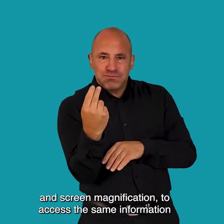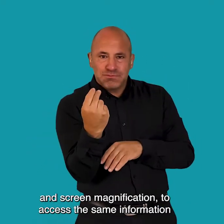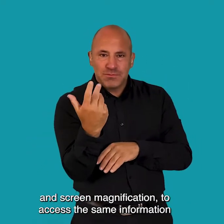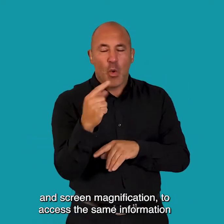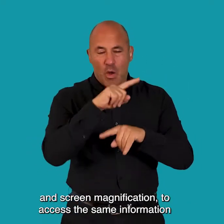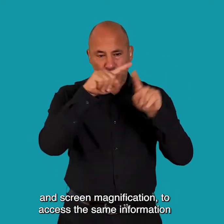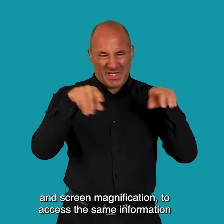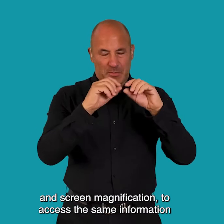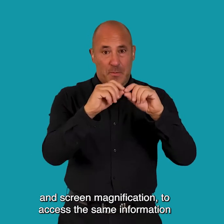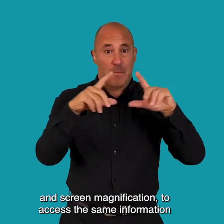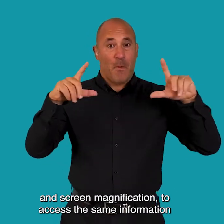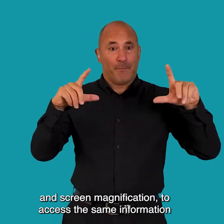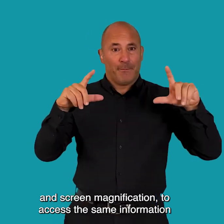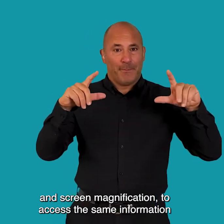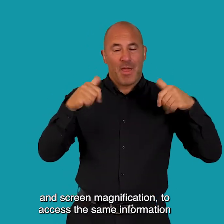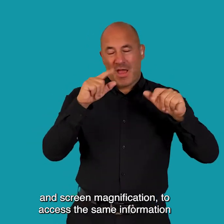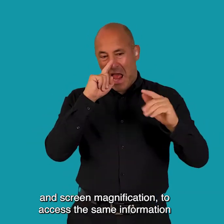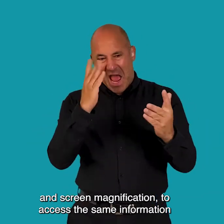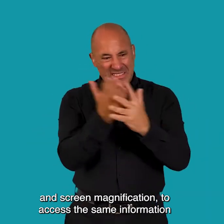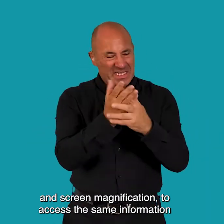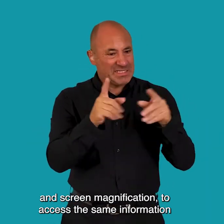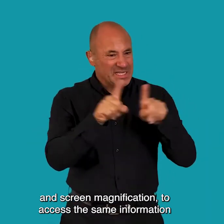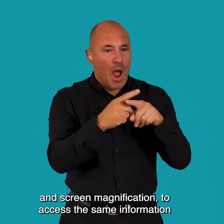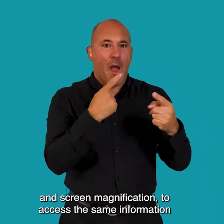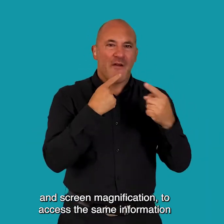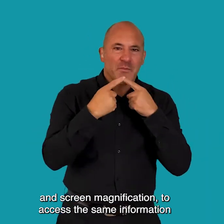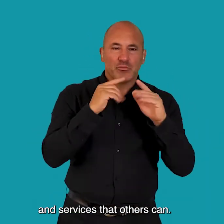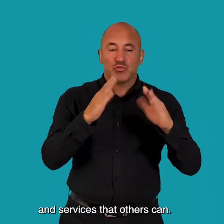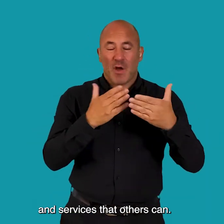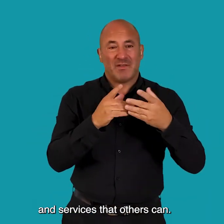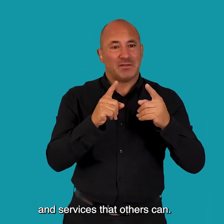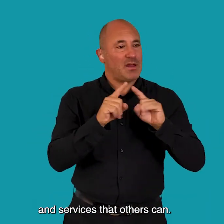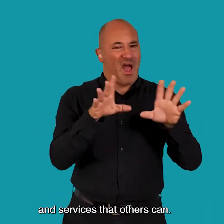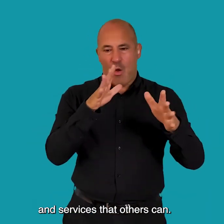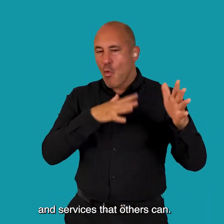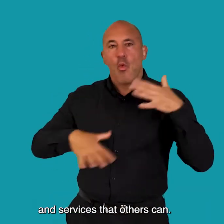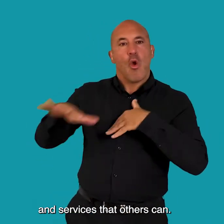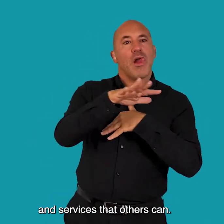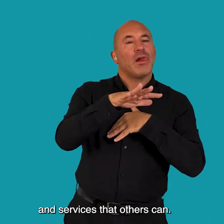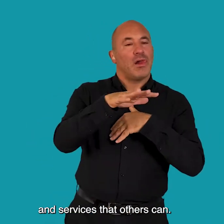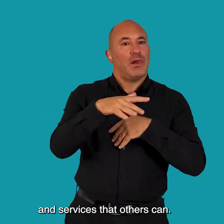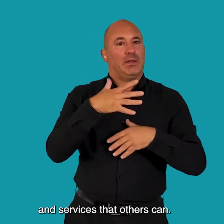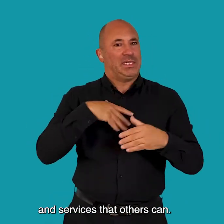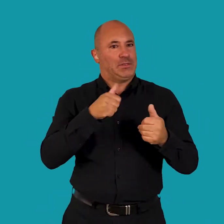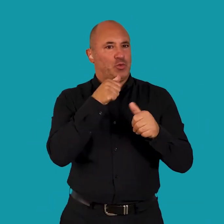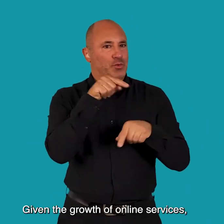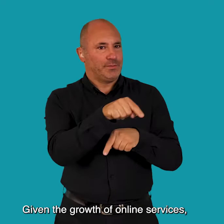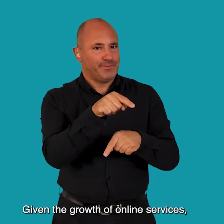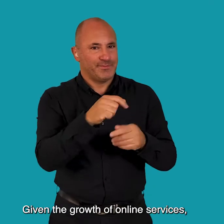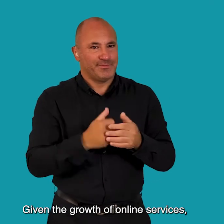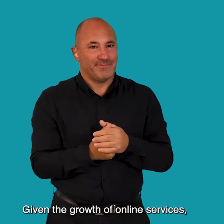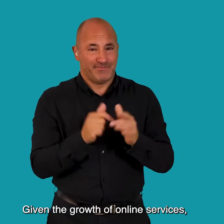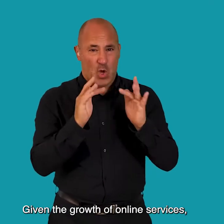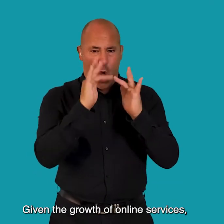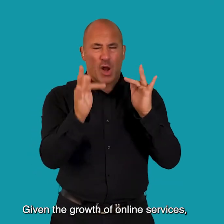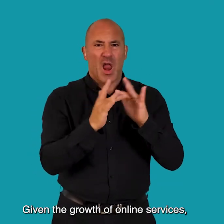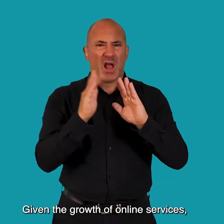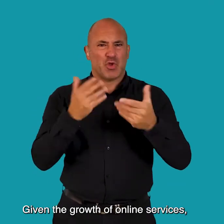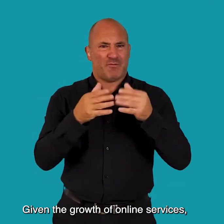screen magnification, to access the same information and services that others can. Given the growth of online